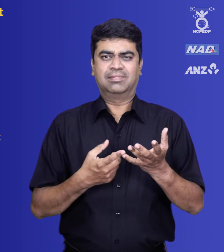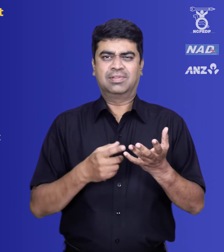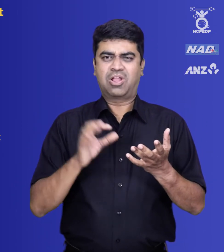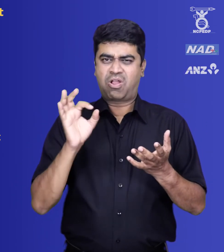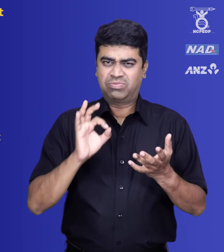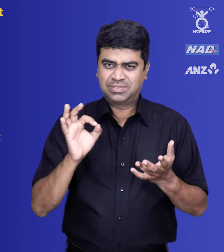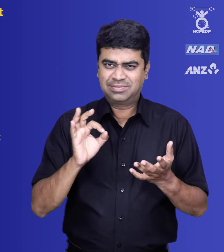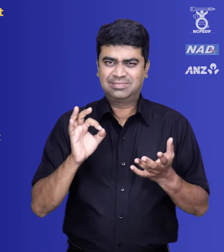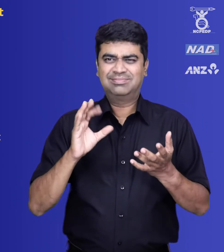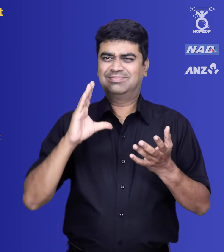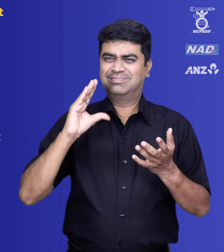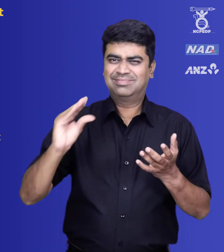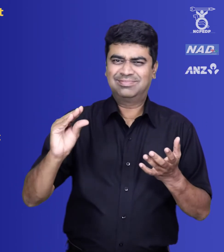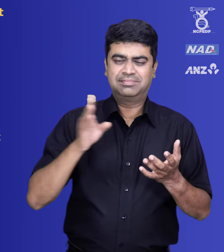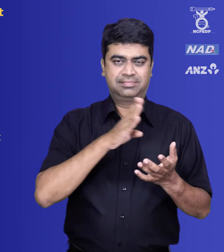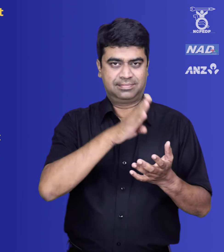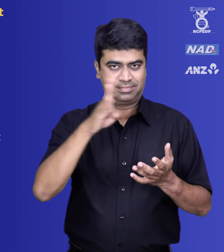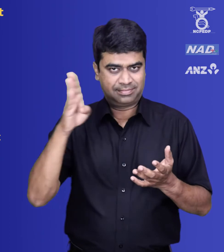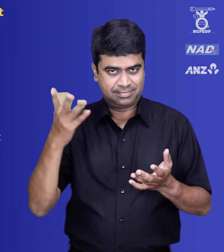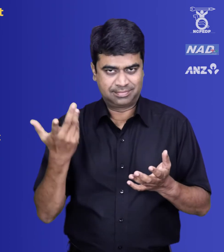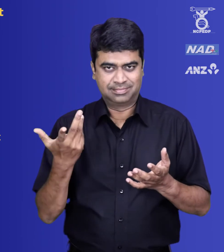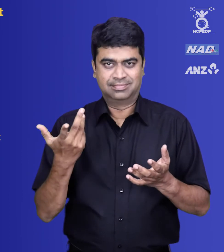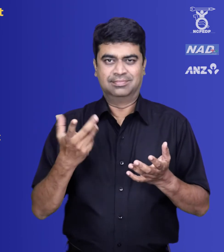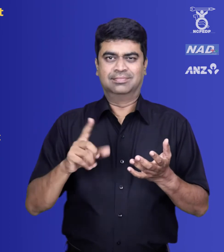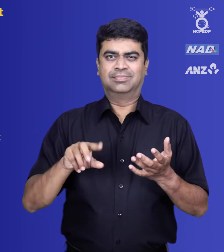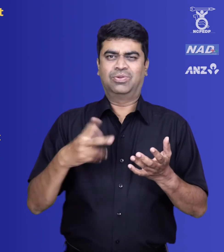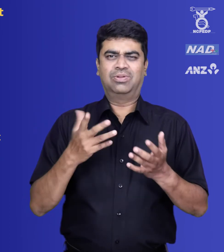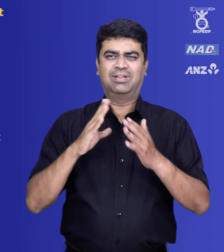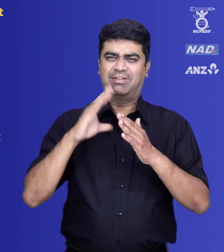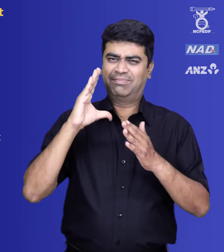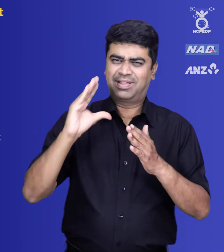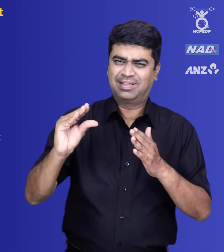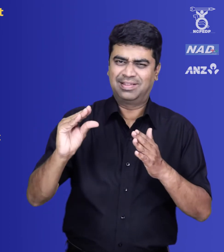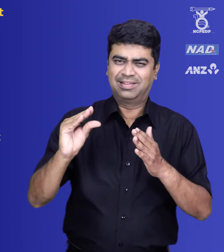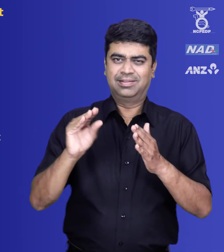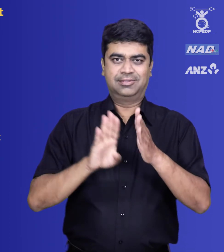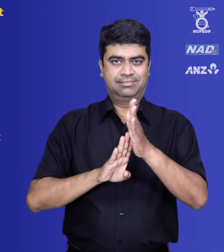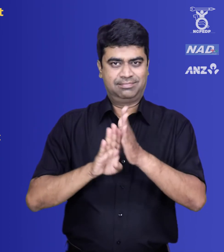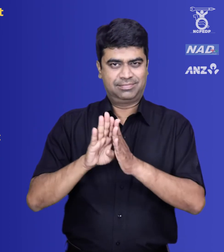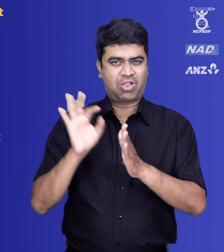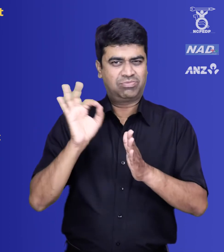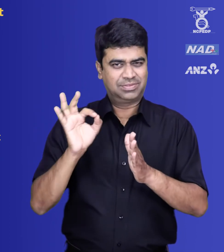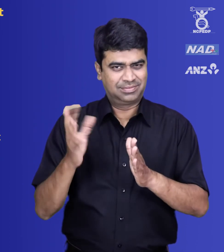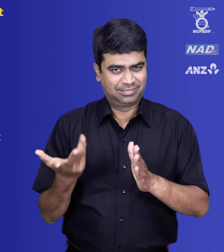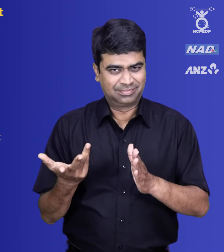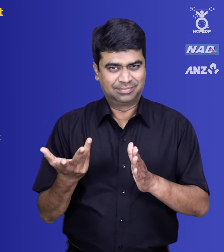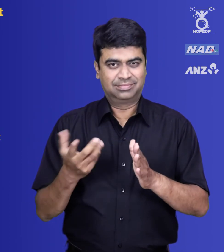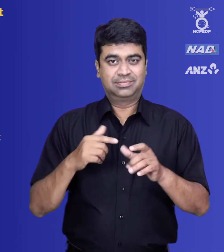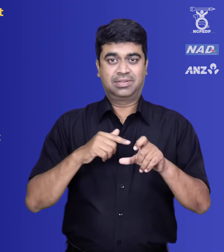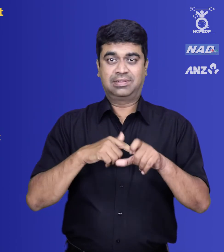officers, rural development officers, ASHA workers, Anganwadi